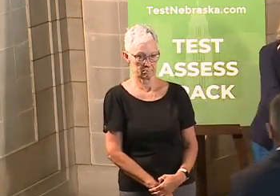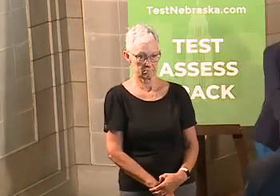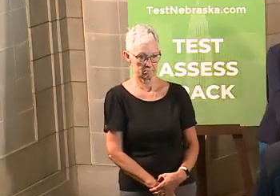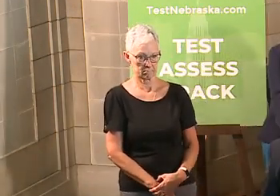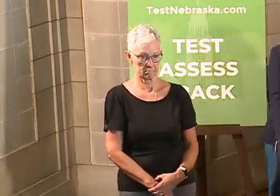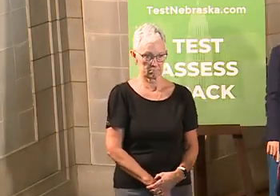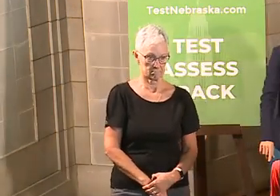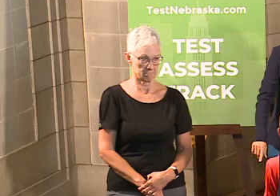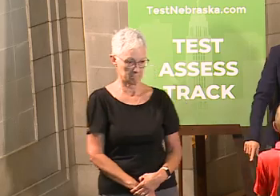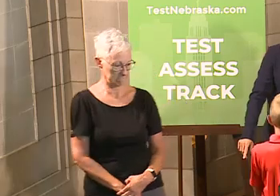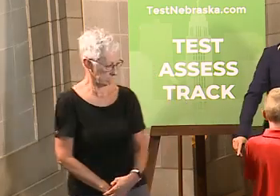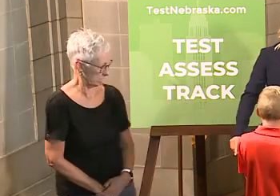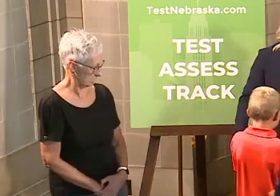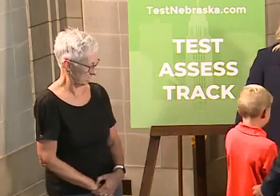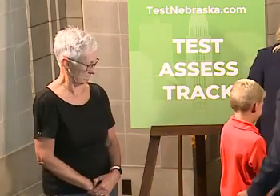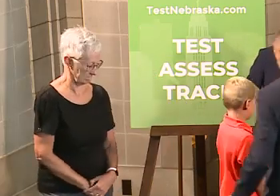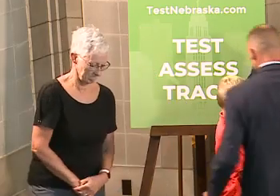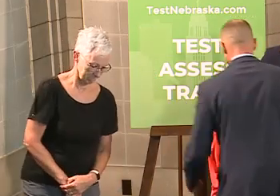Joey's a veteran at this.